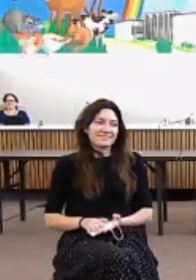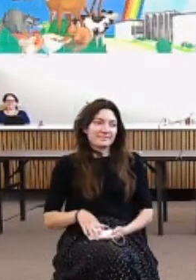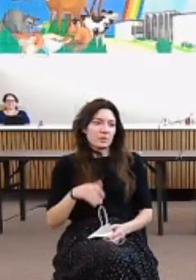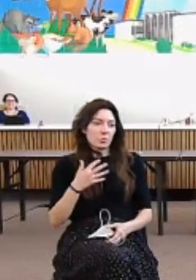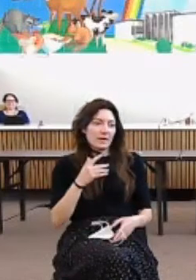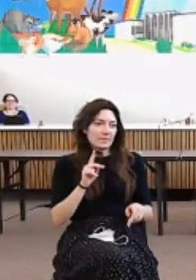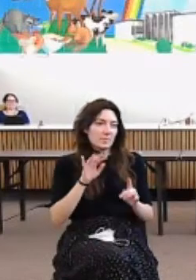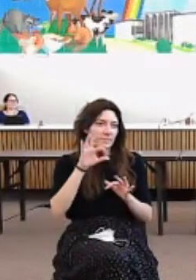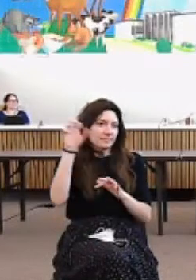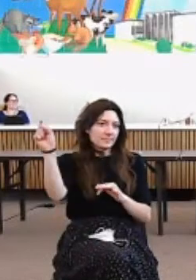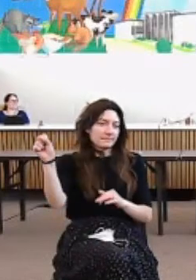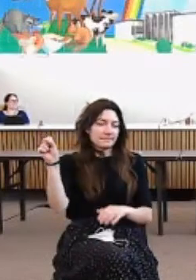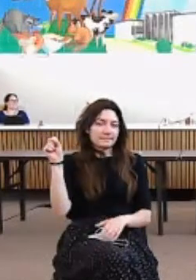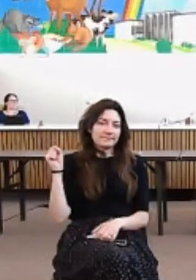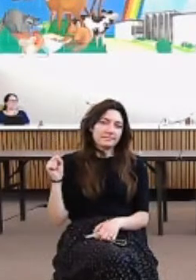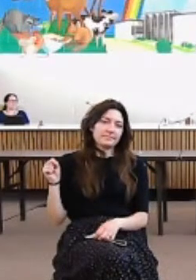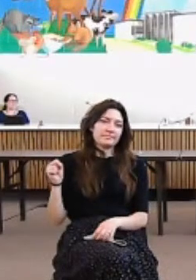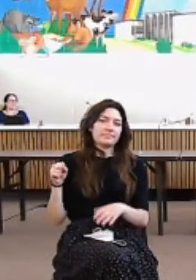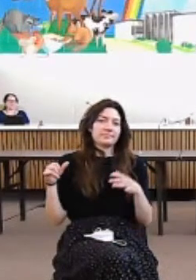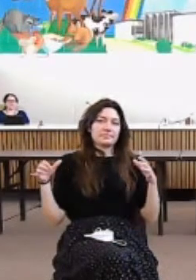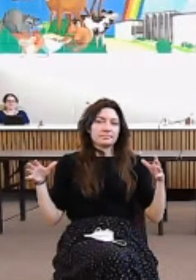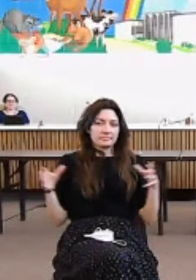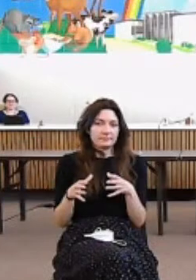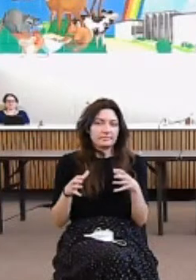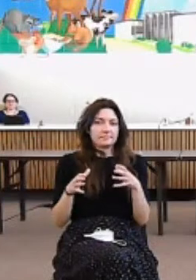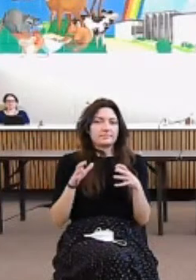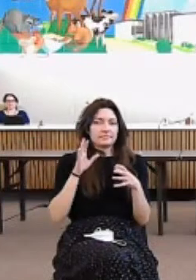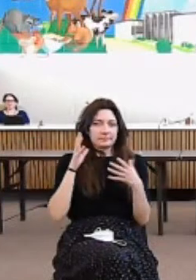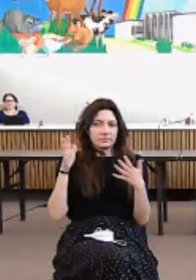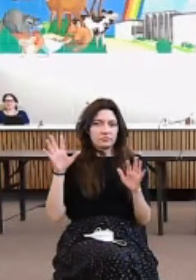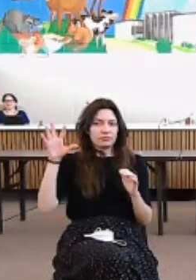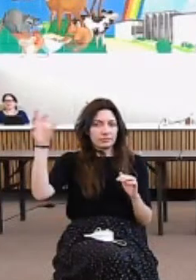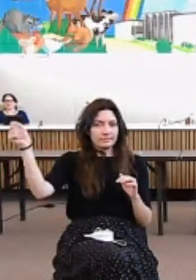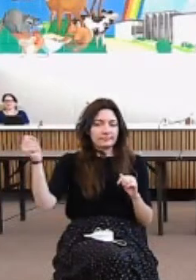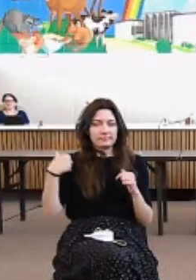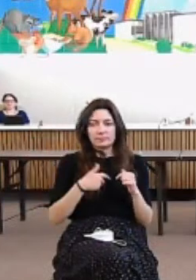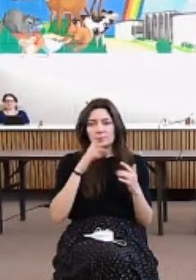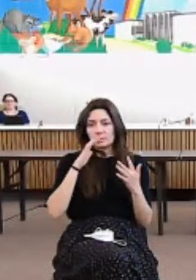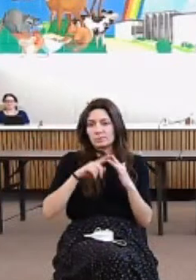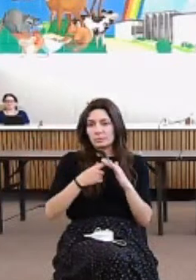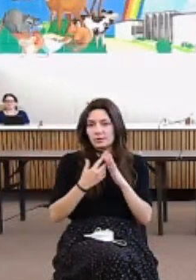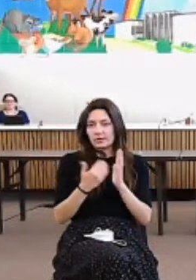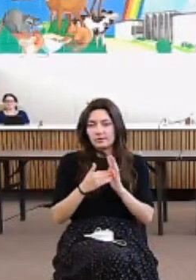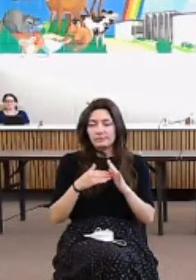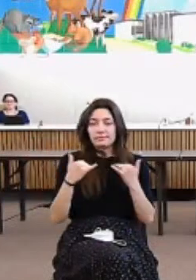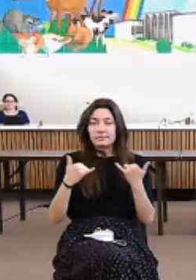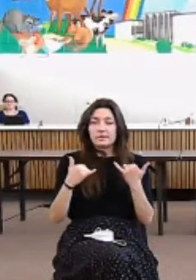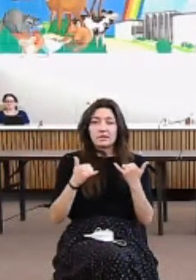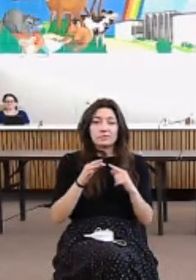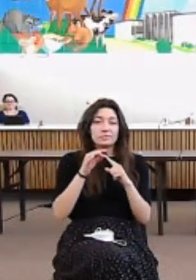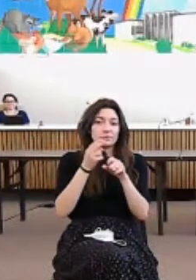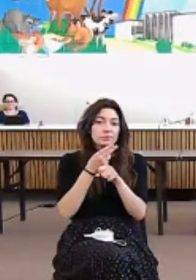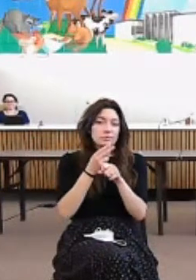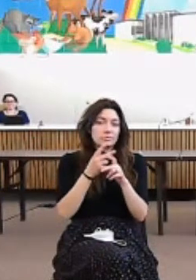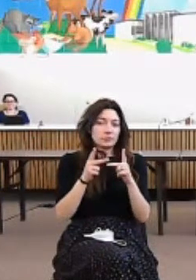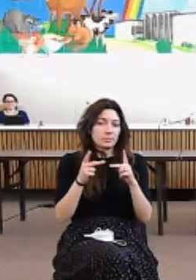All right, ready to reconvene. First up, we have special use permit application number